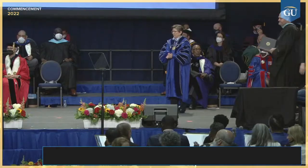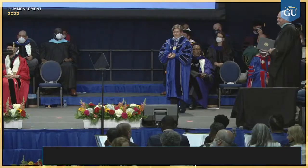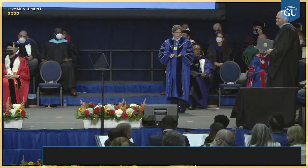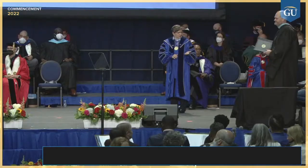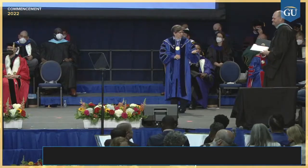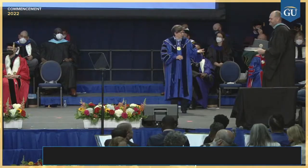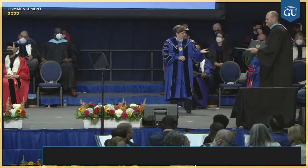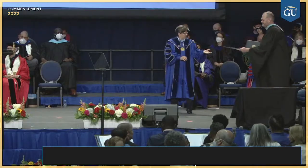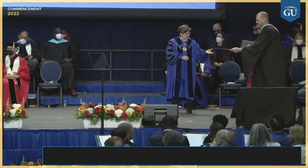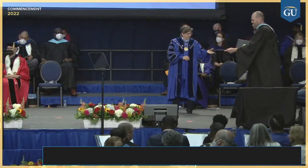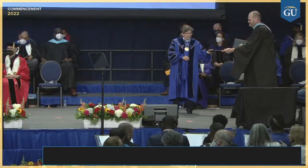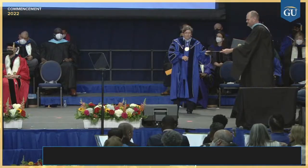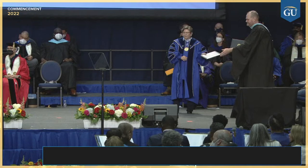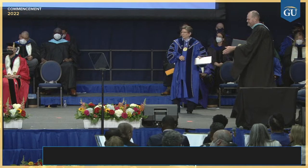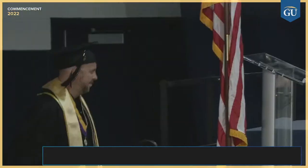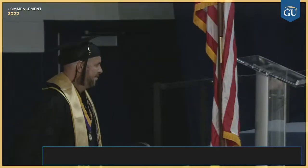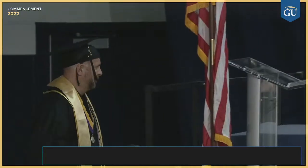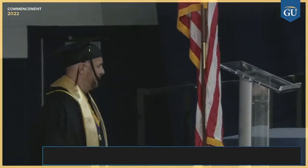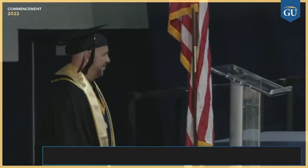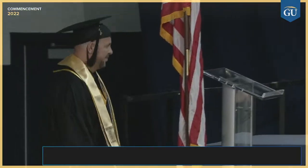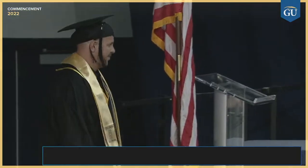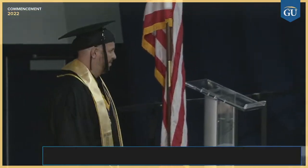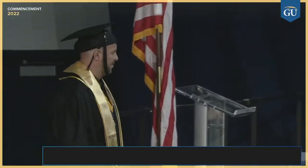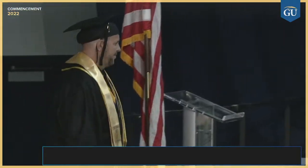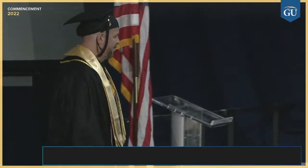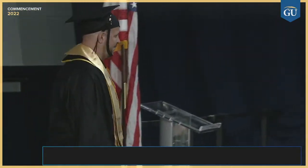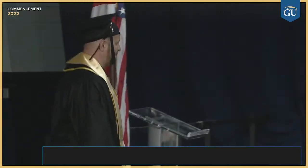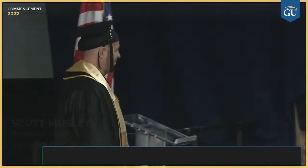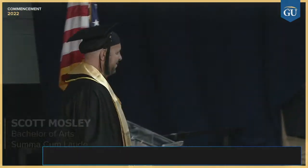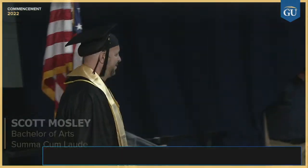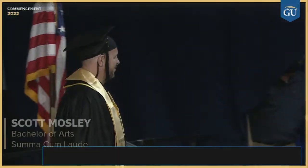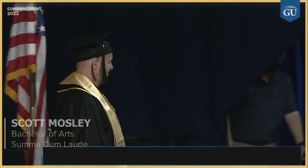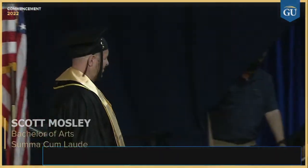Scott Mosley, Bachelor of Arts, summa cum laude.